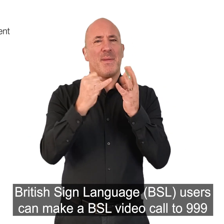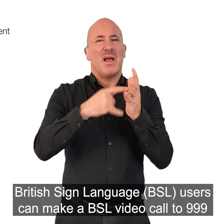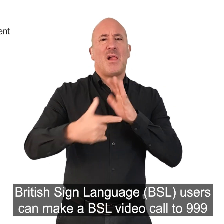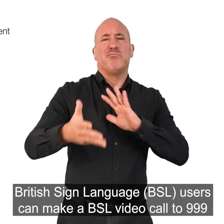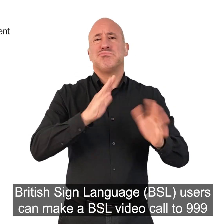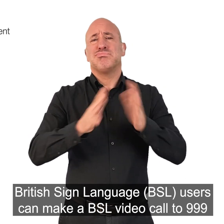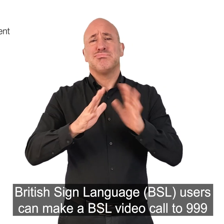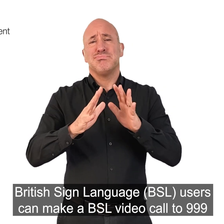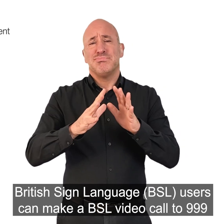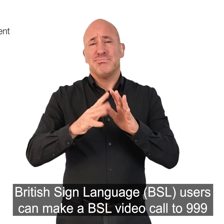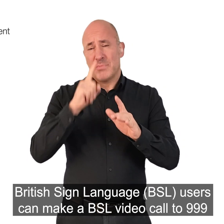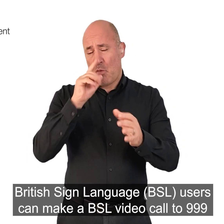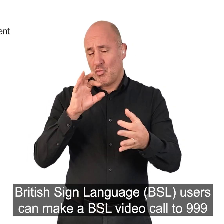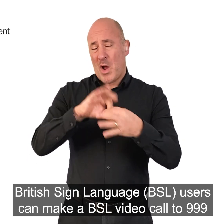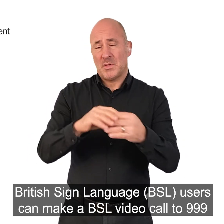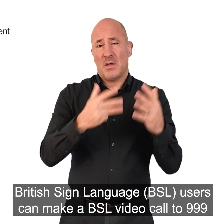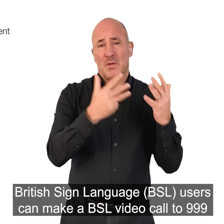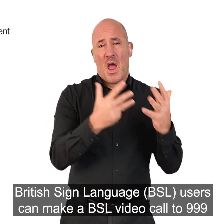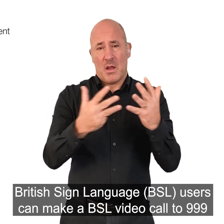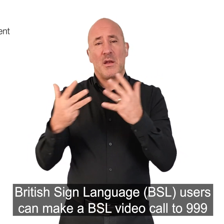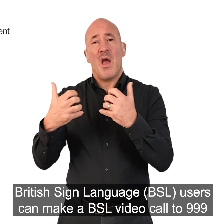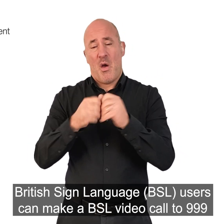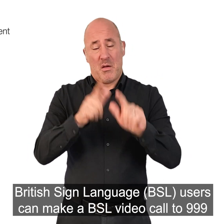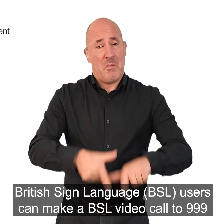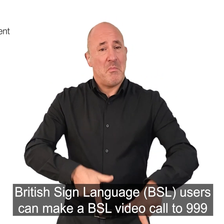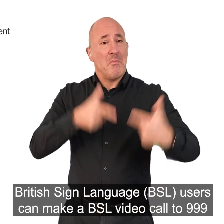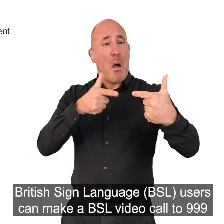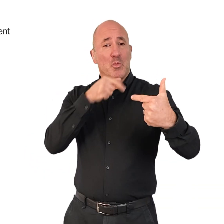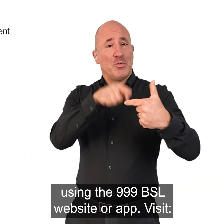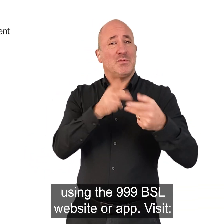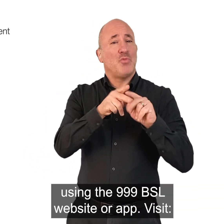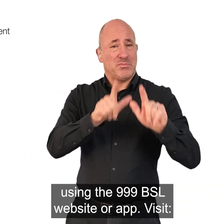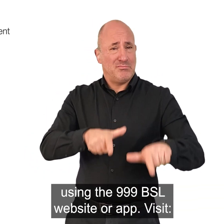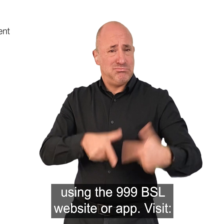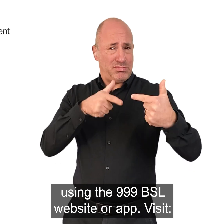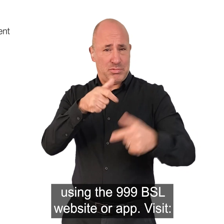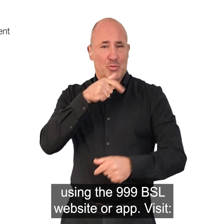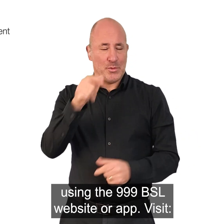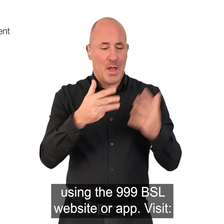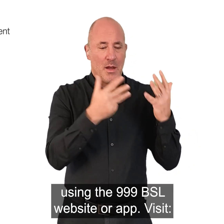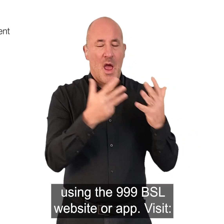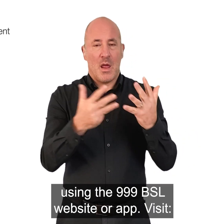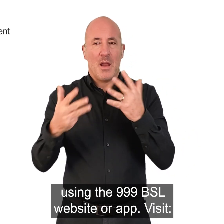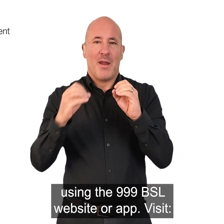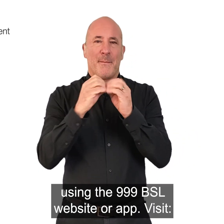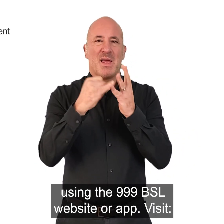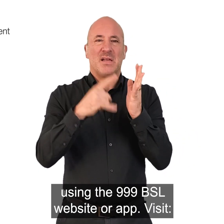British Sign Language BSL users can make a BSL video call to 999 using the 999 BSL website or